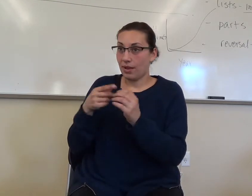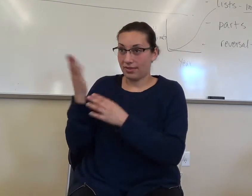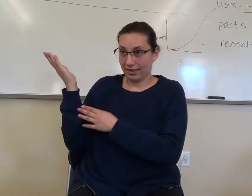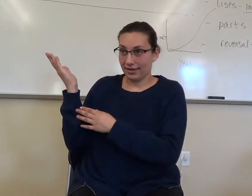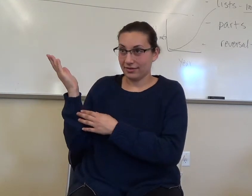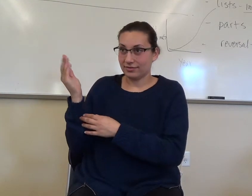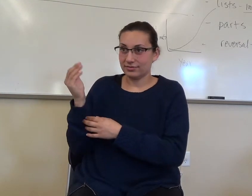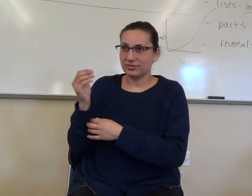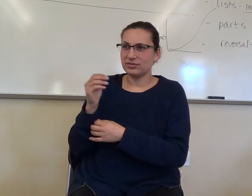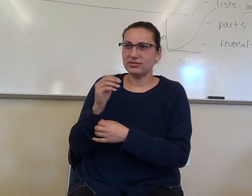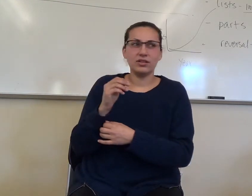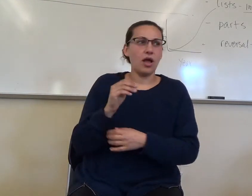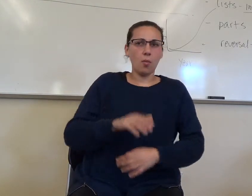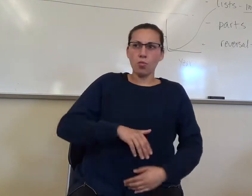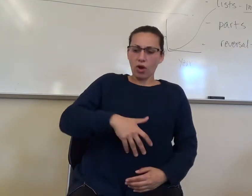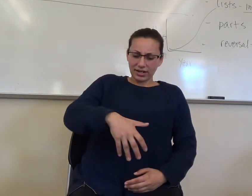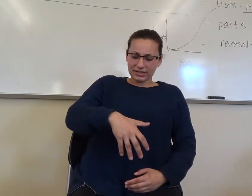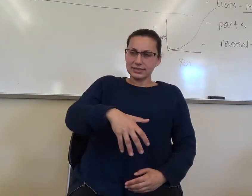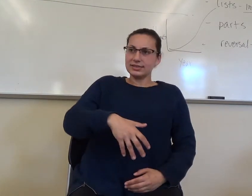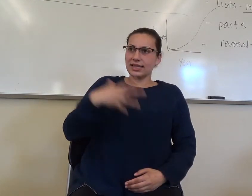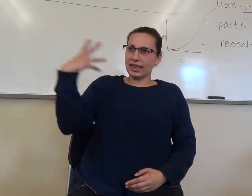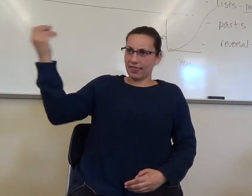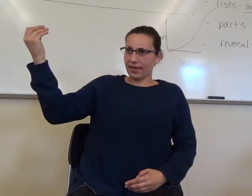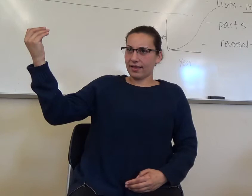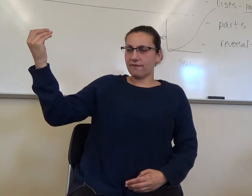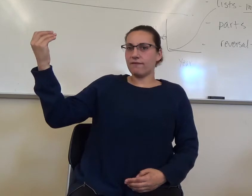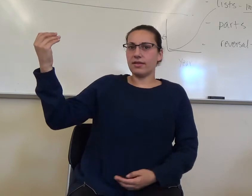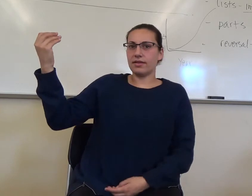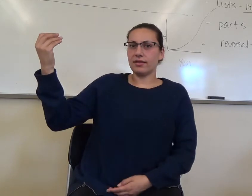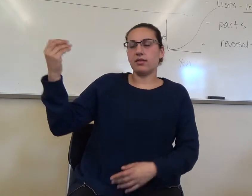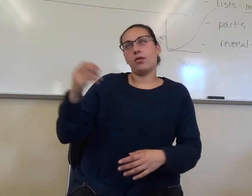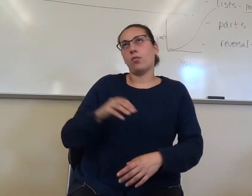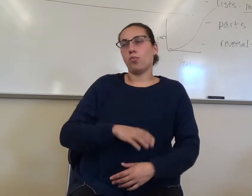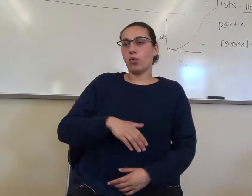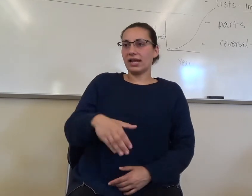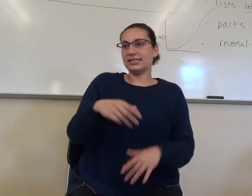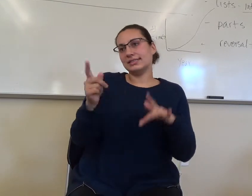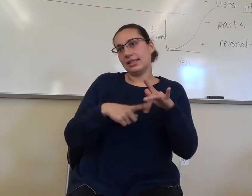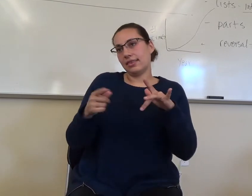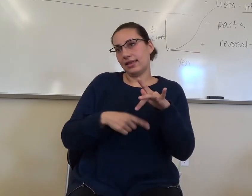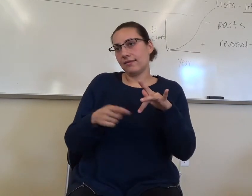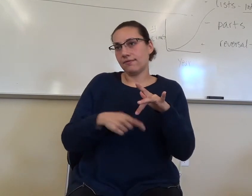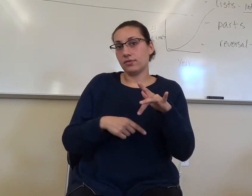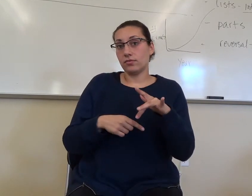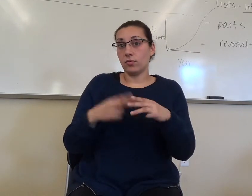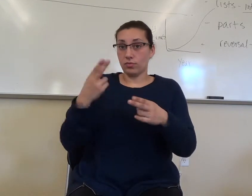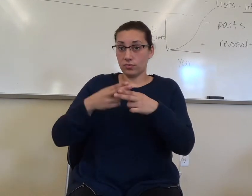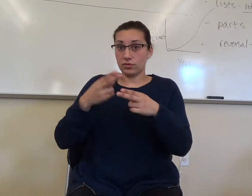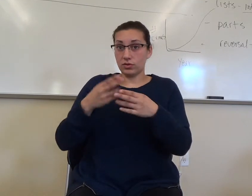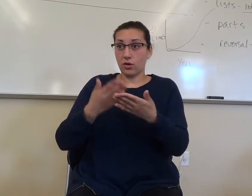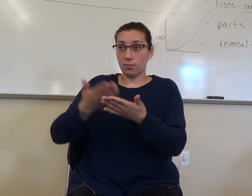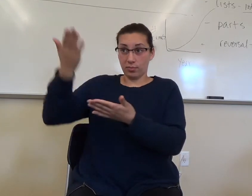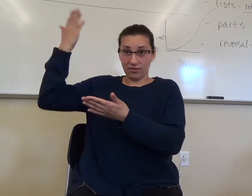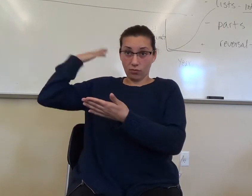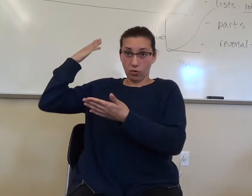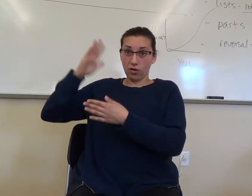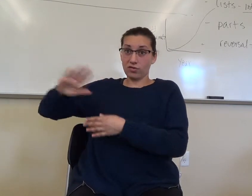said pregnancy leave. What we used to call it was, in my day, it was